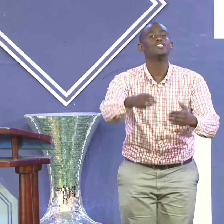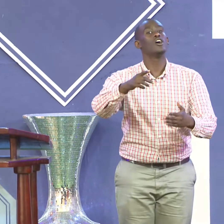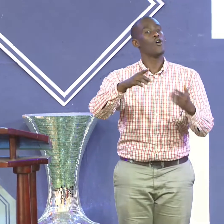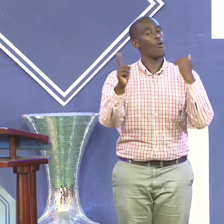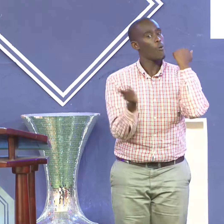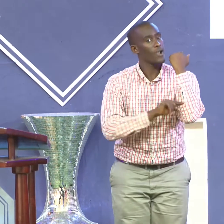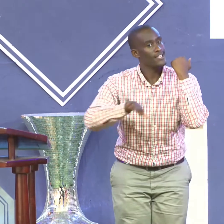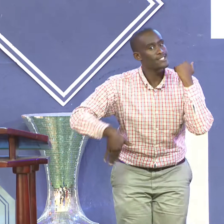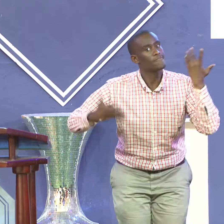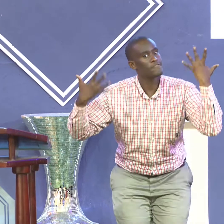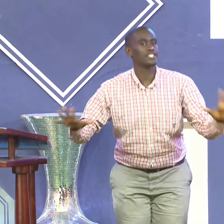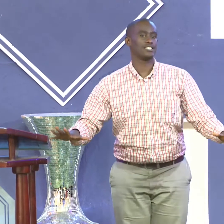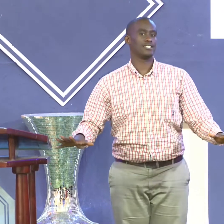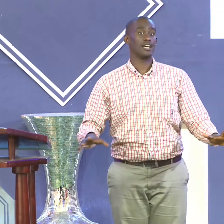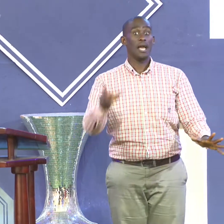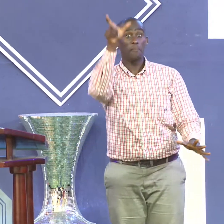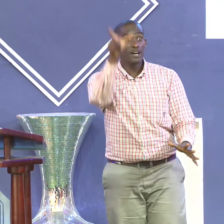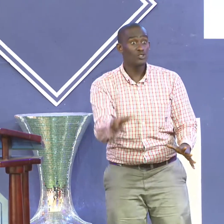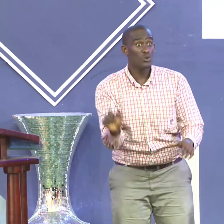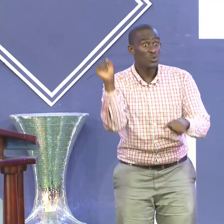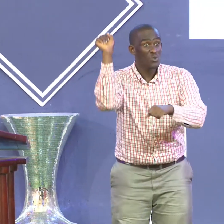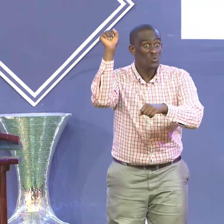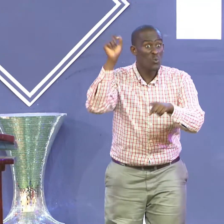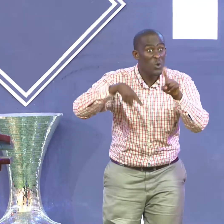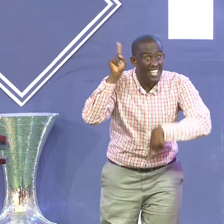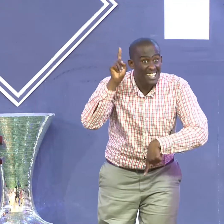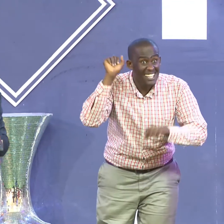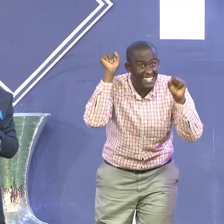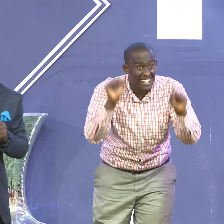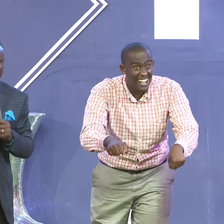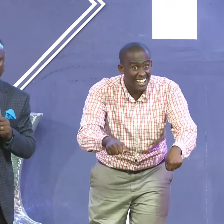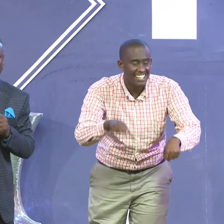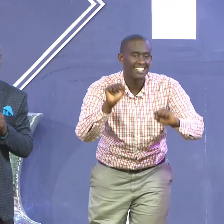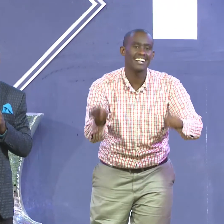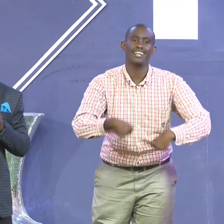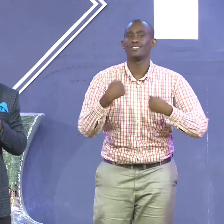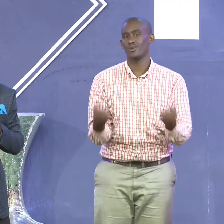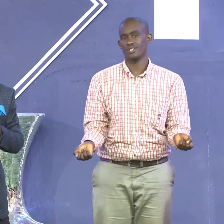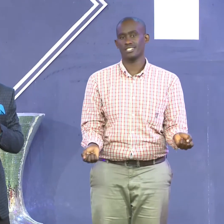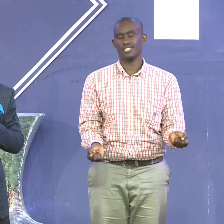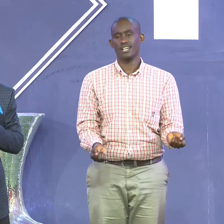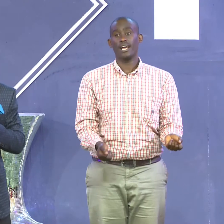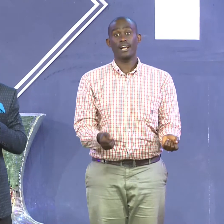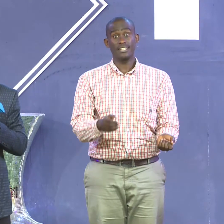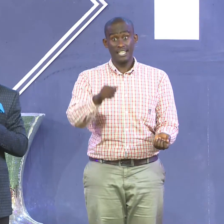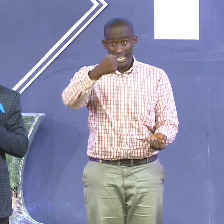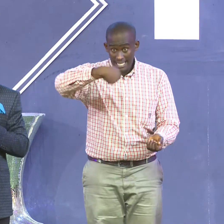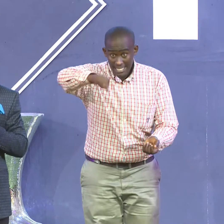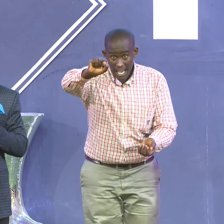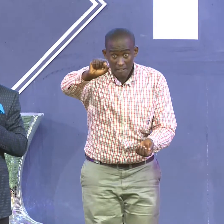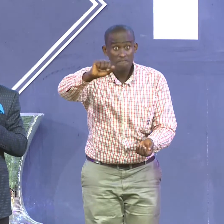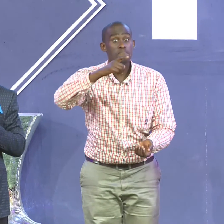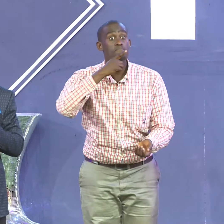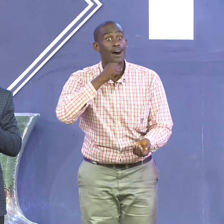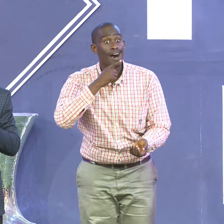Obwo bwenzi teryasobola buwangula. No one can overcome such adultery. Obwo. That one. Mumanyi ne magezi ag'obuntu. In